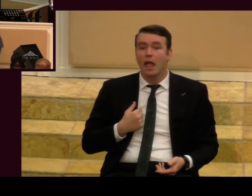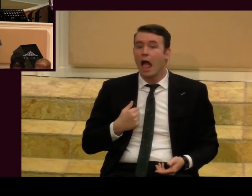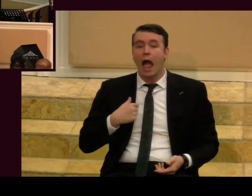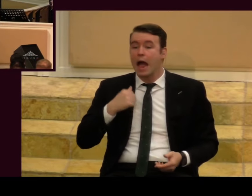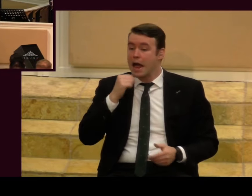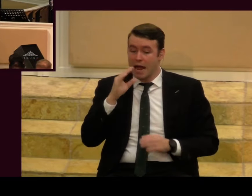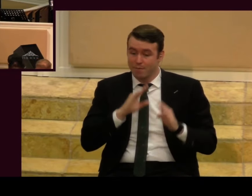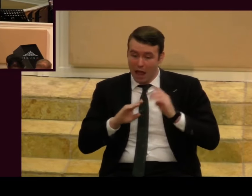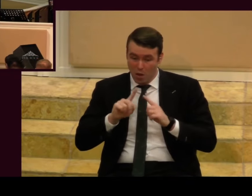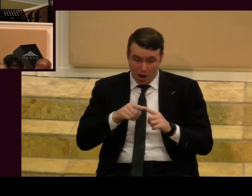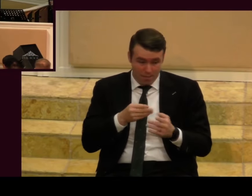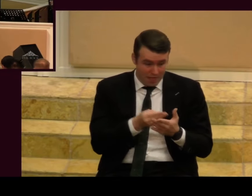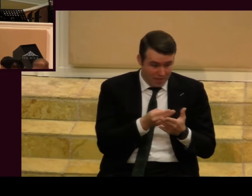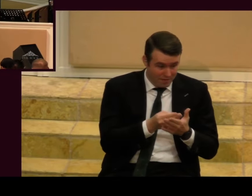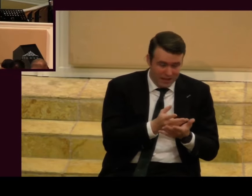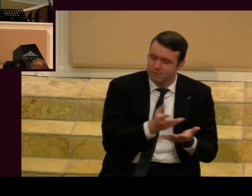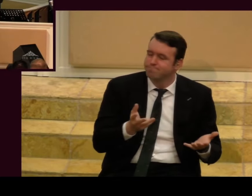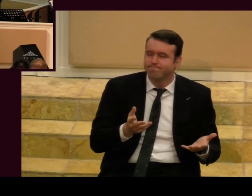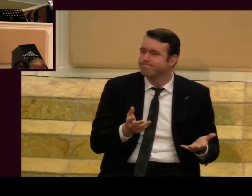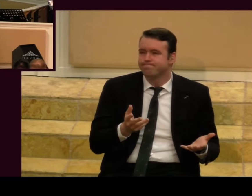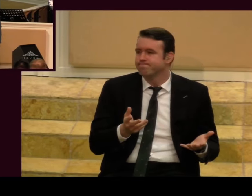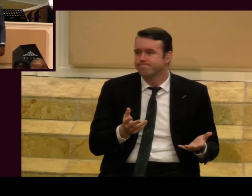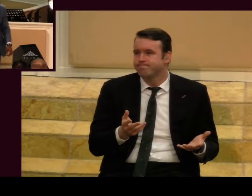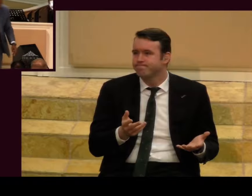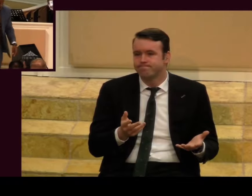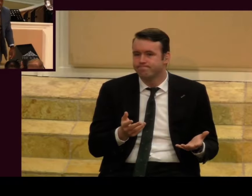I'm not gonna worry over the finances, brother.